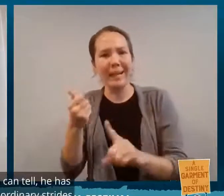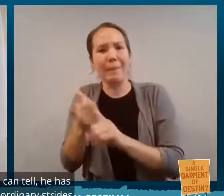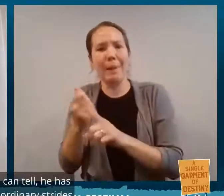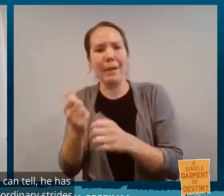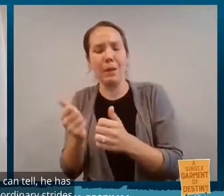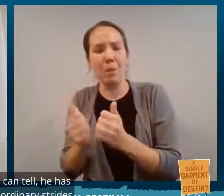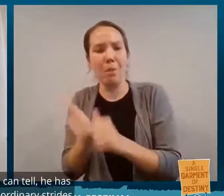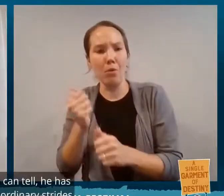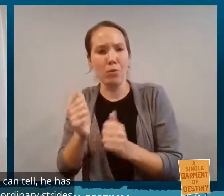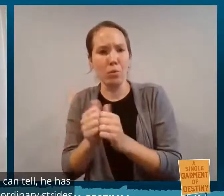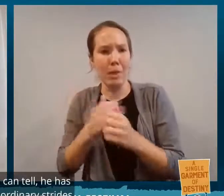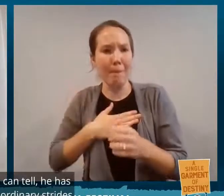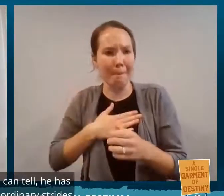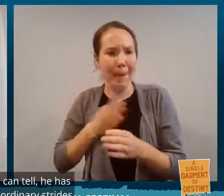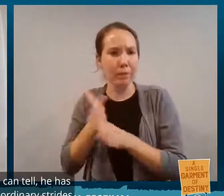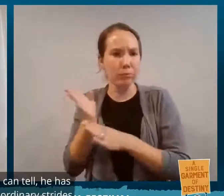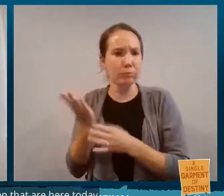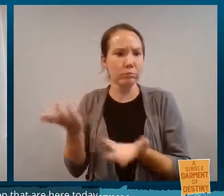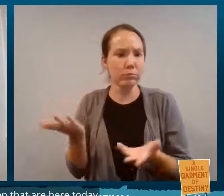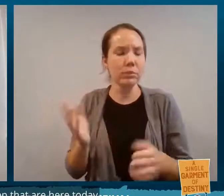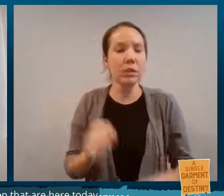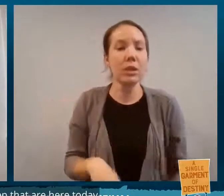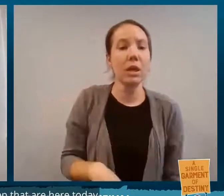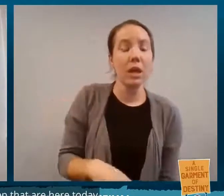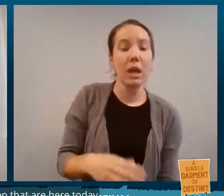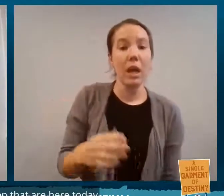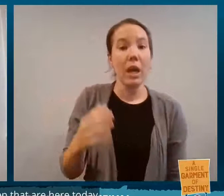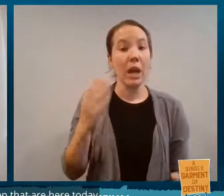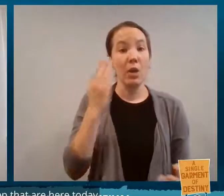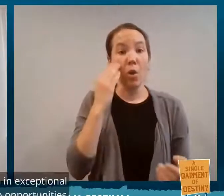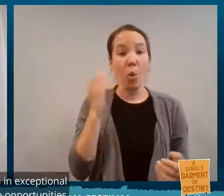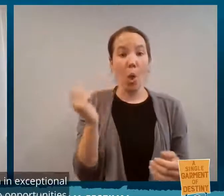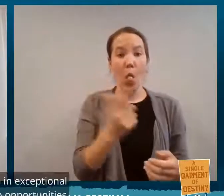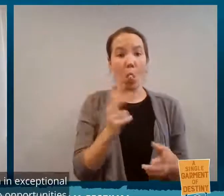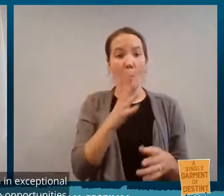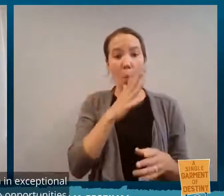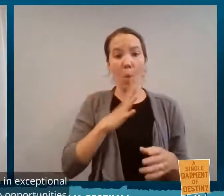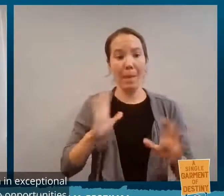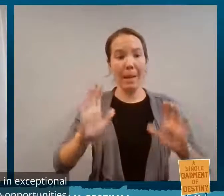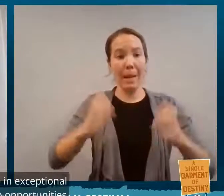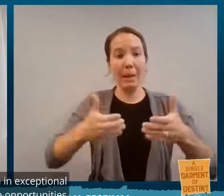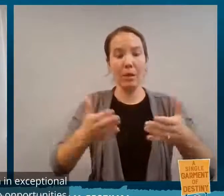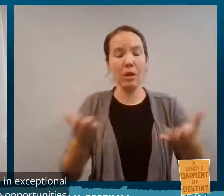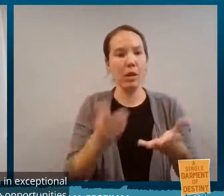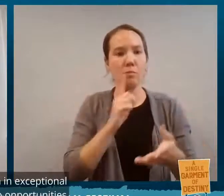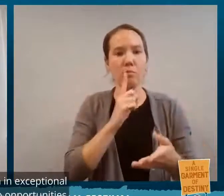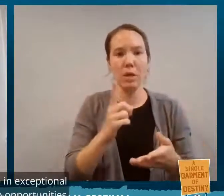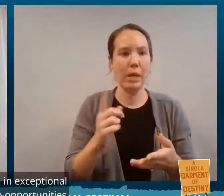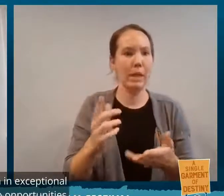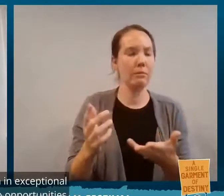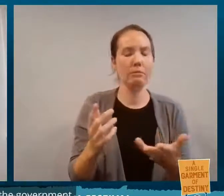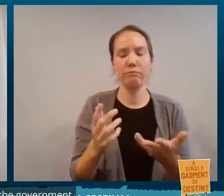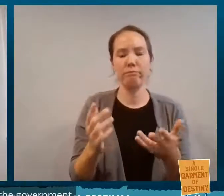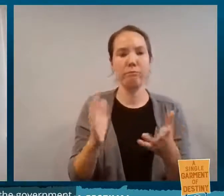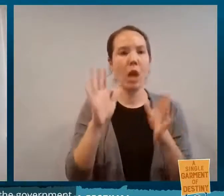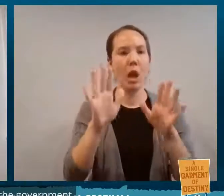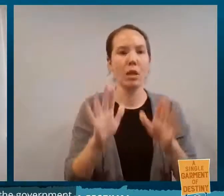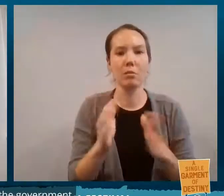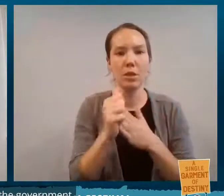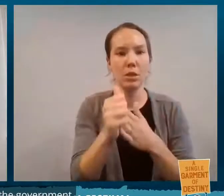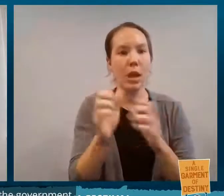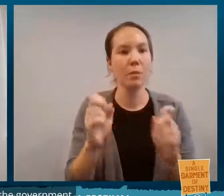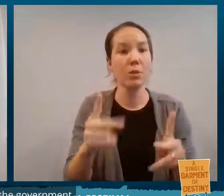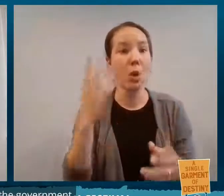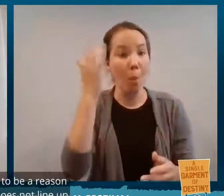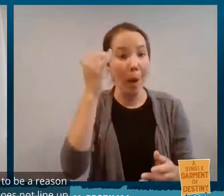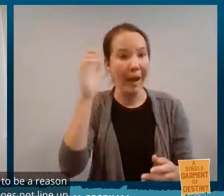can tell, he has made extraordinary strides. And all the women gathered here today have been in exceptional leadership opportunities because of